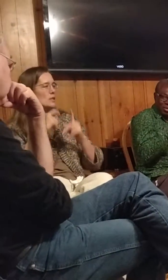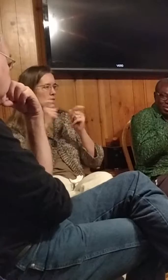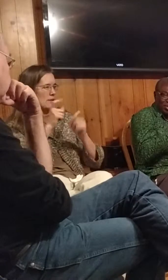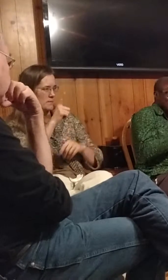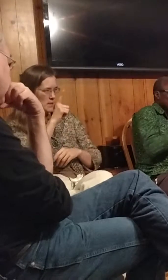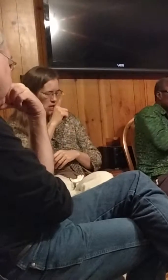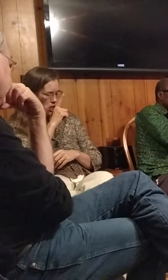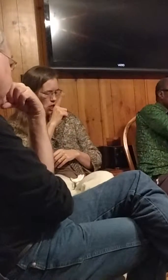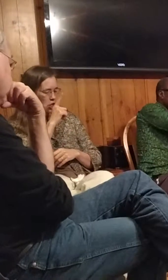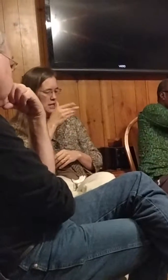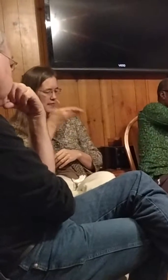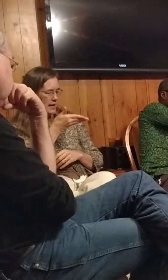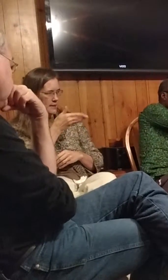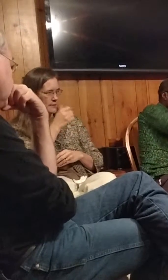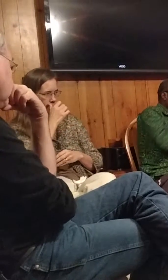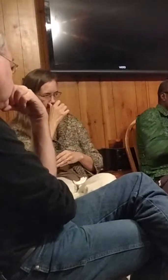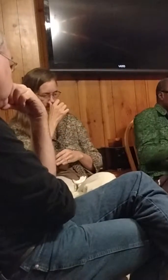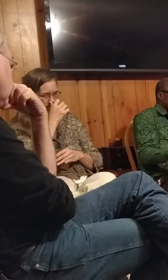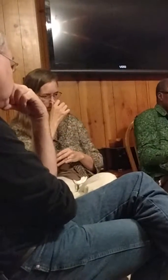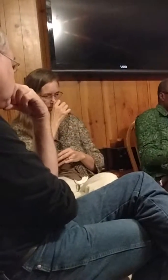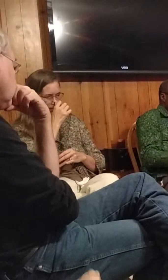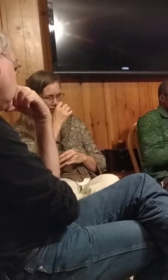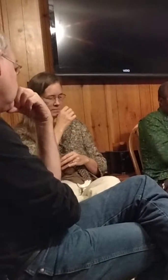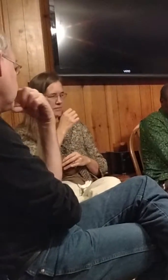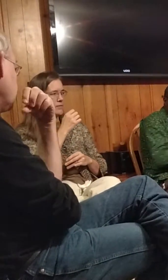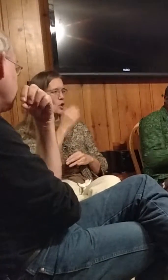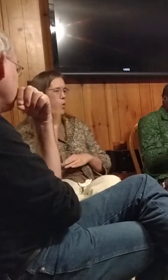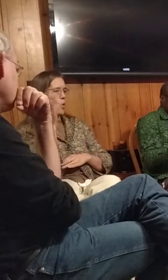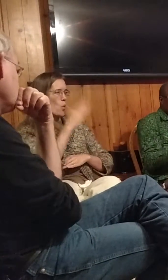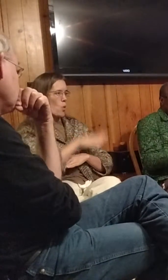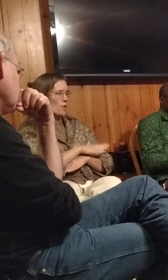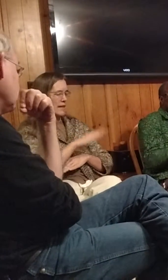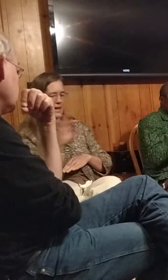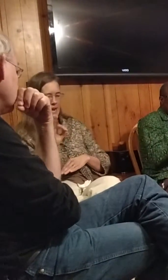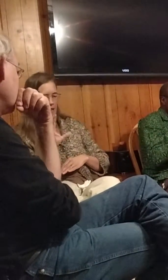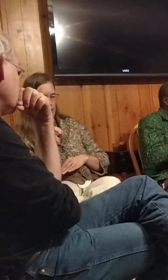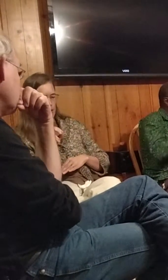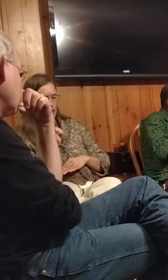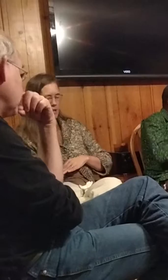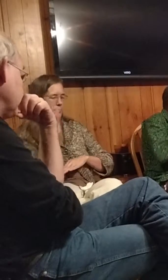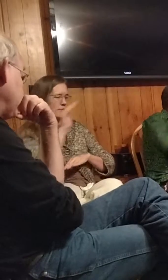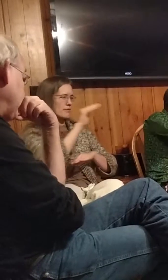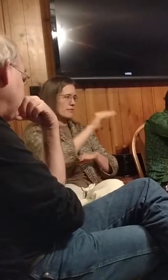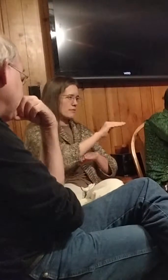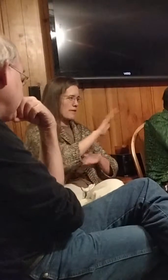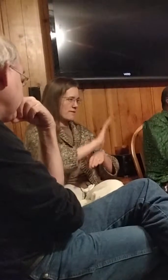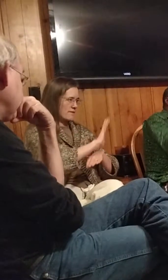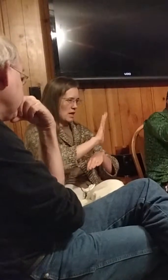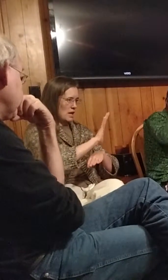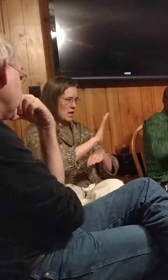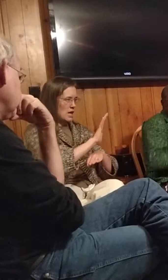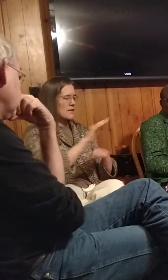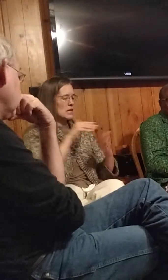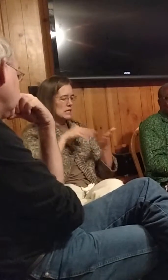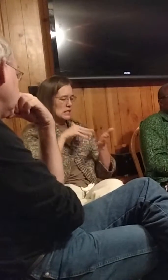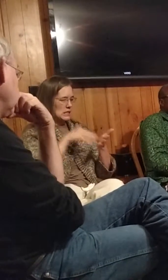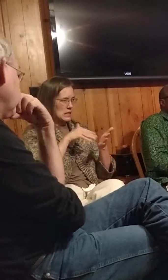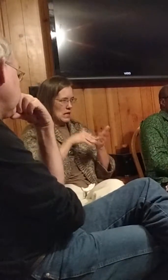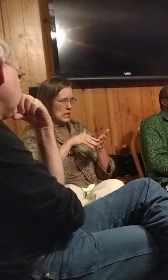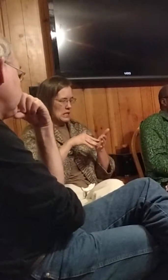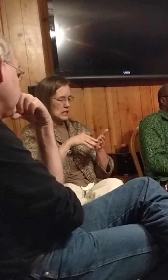lunch. So from that time to evening, you just study. 90 days, you finish, you go out. Another batch